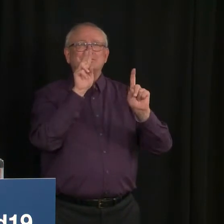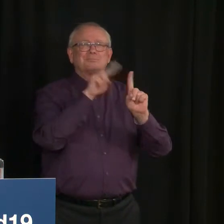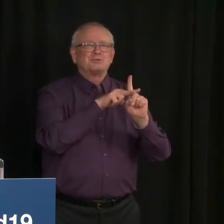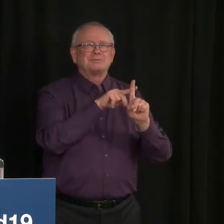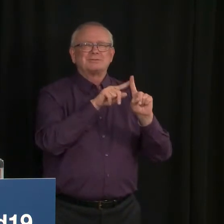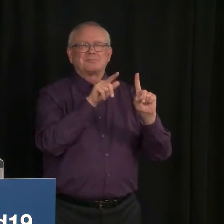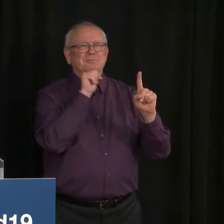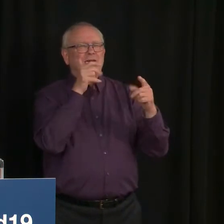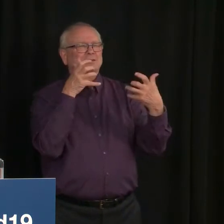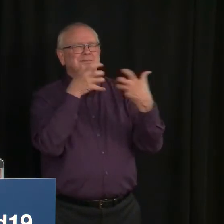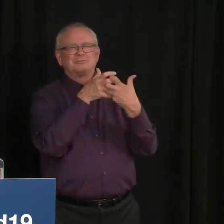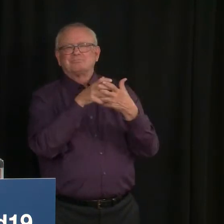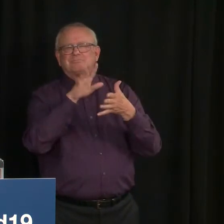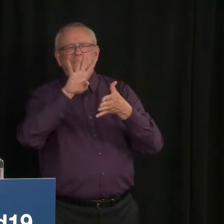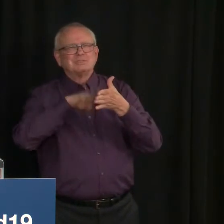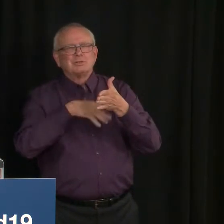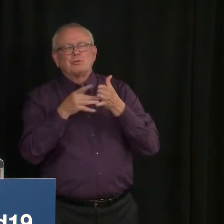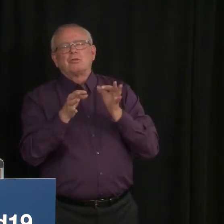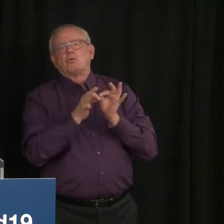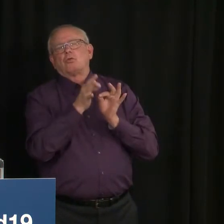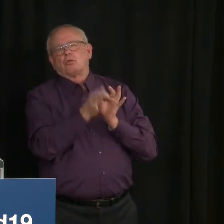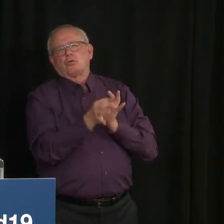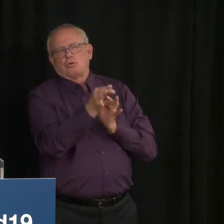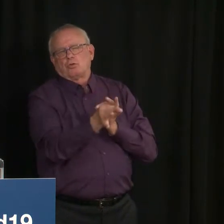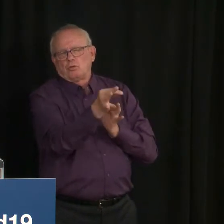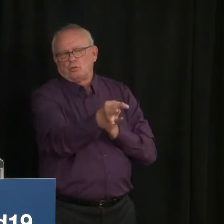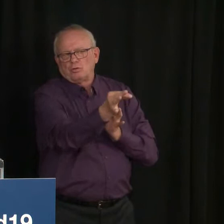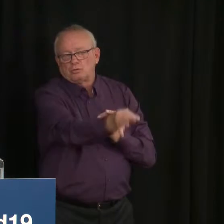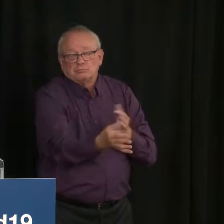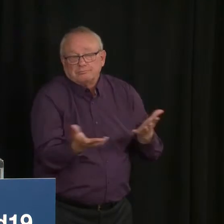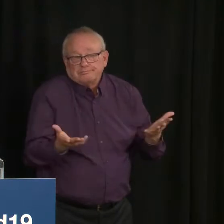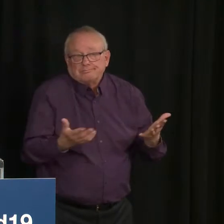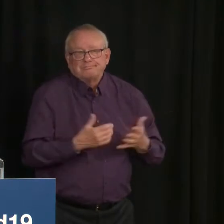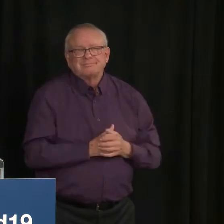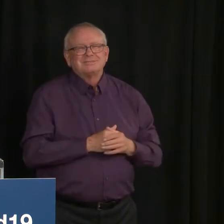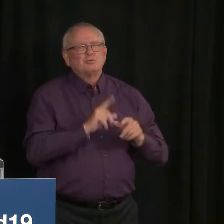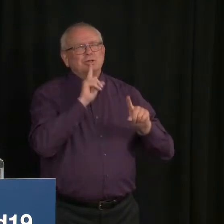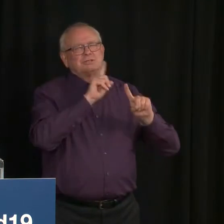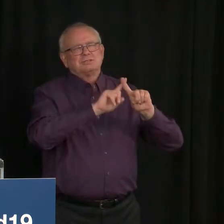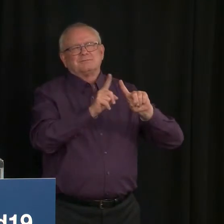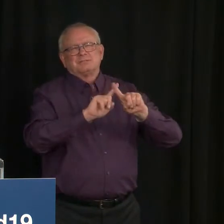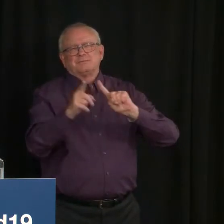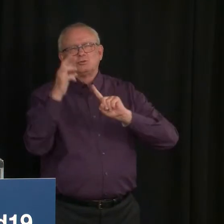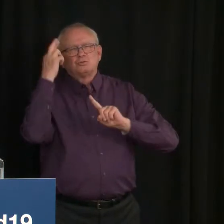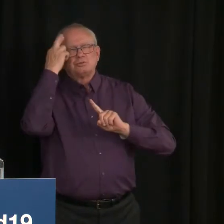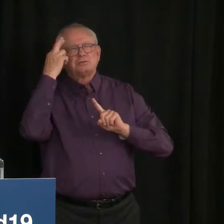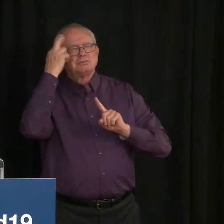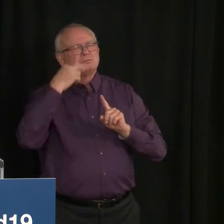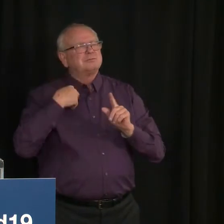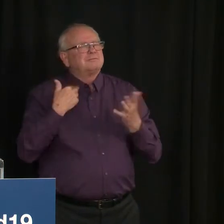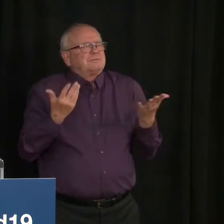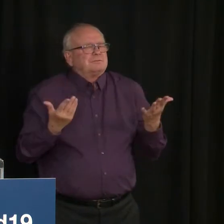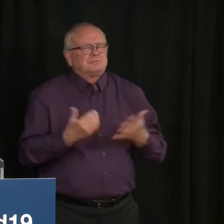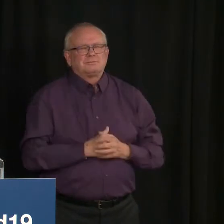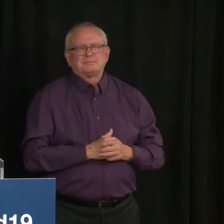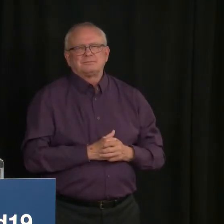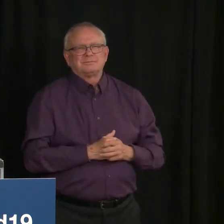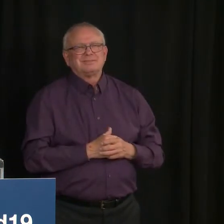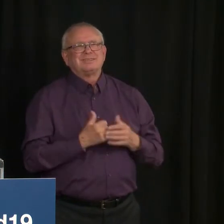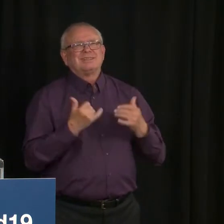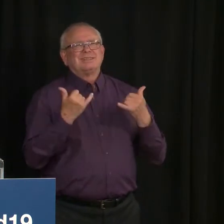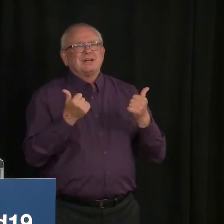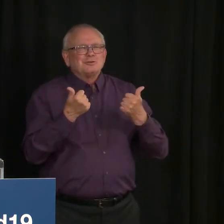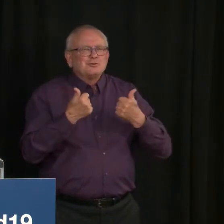do so, and then other things have come up and they haven't tried again. So we are working to see how we can make access